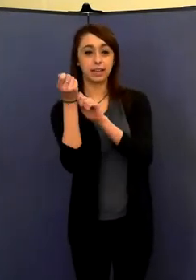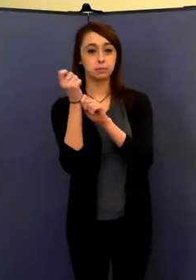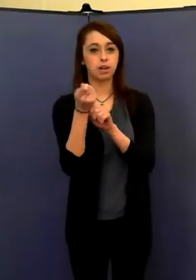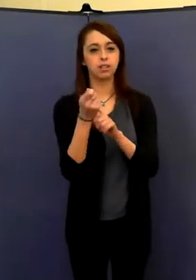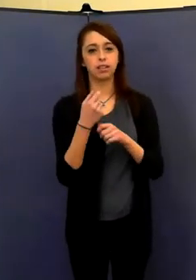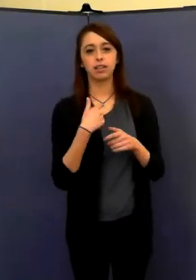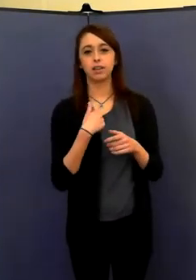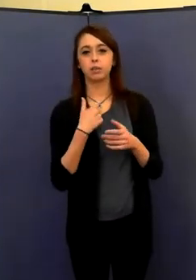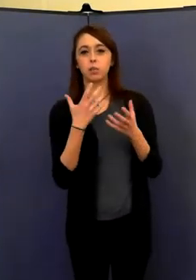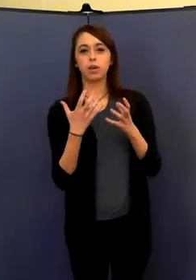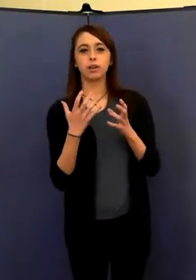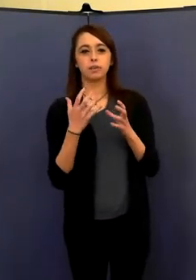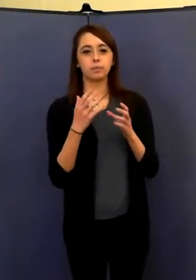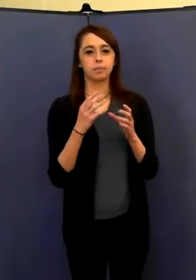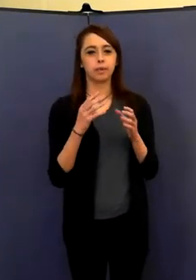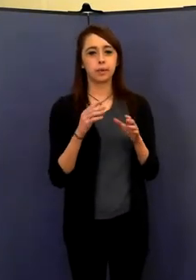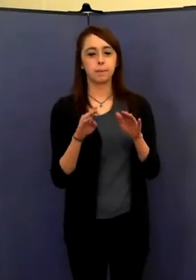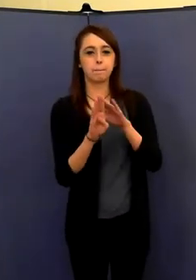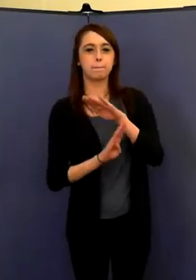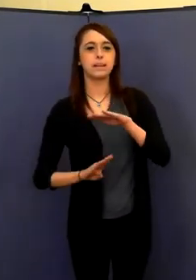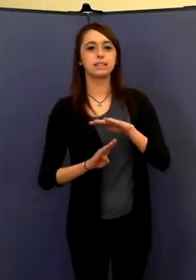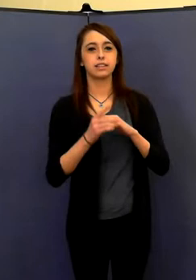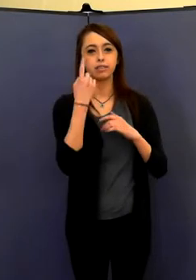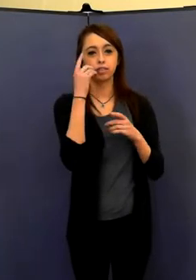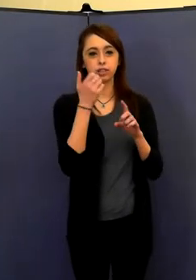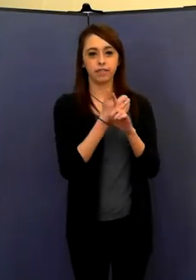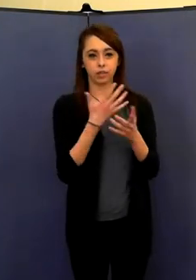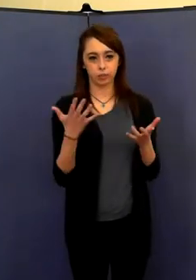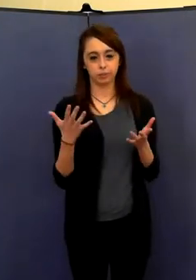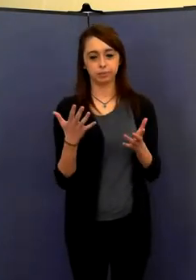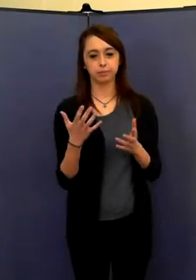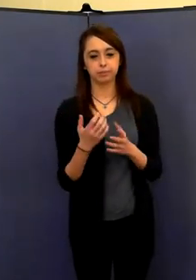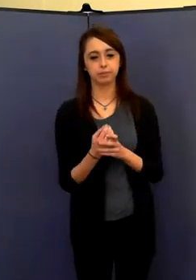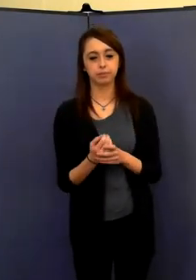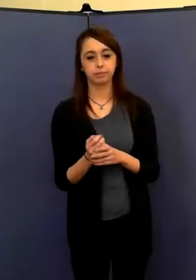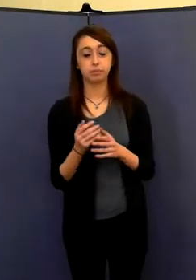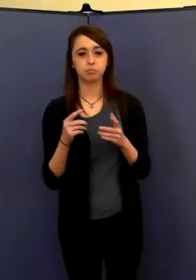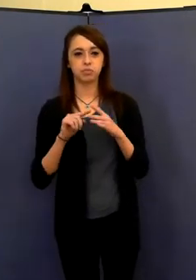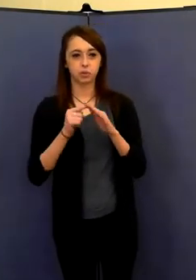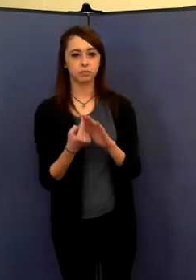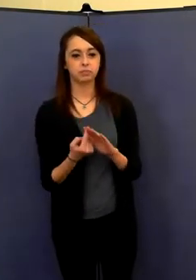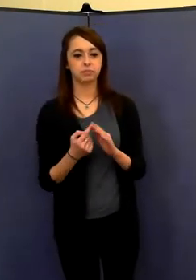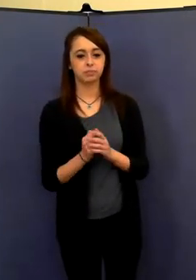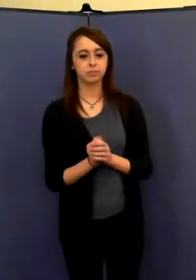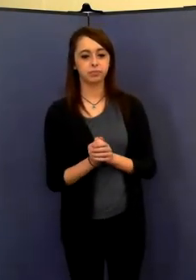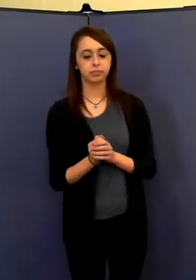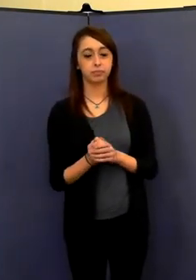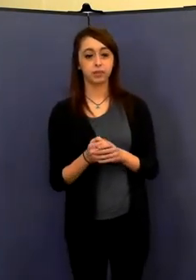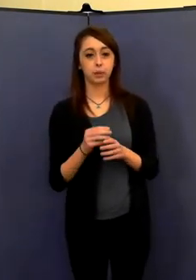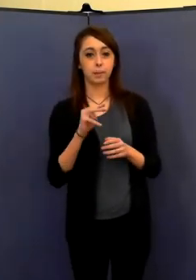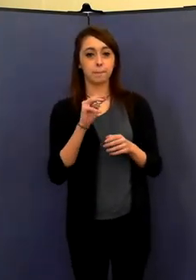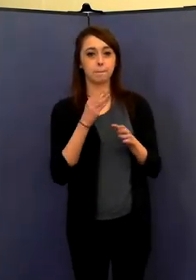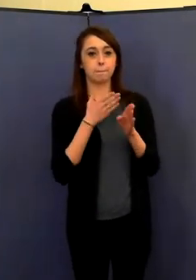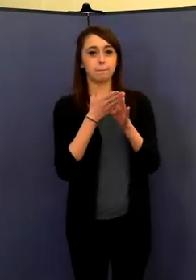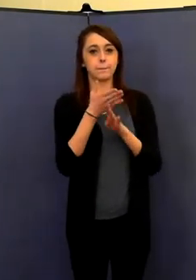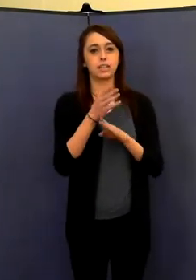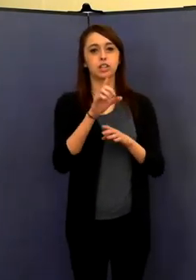everyone, so here we go. Major League Baseball is condensed into the acronym